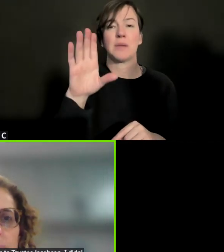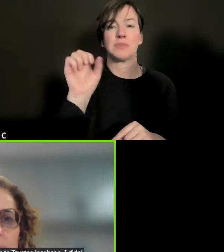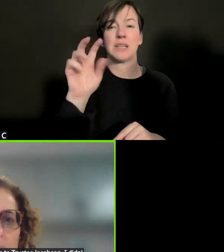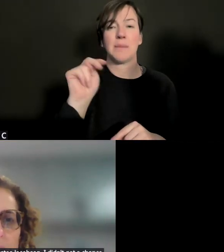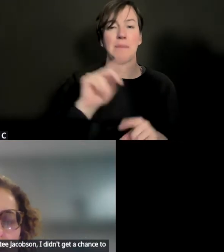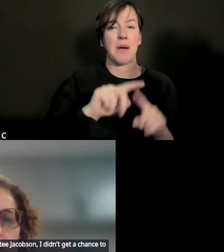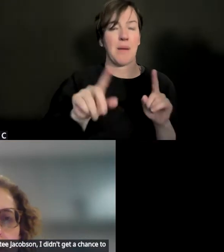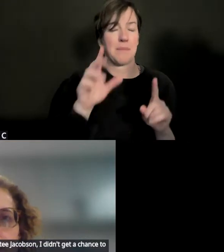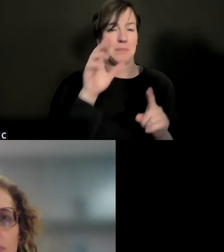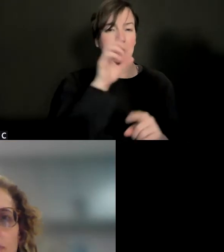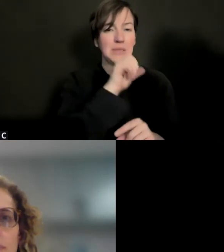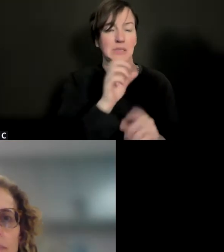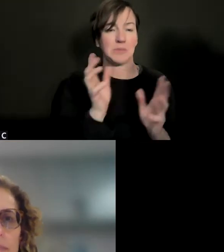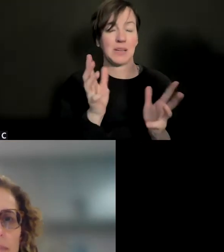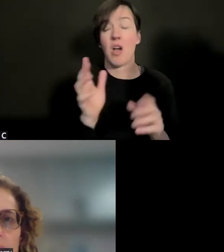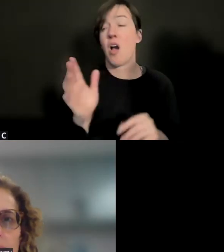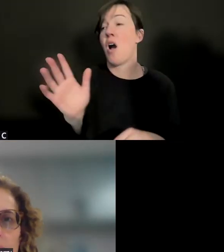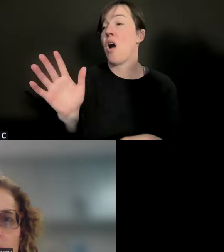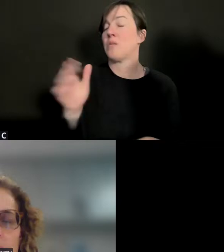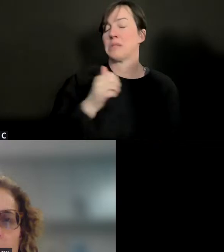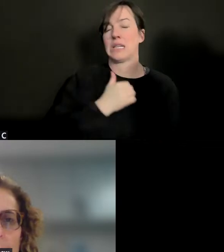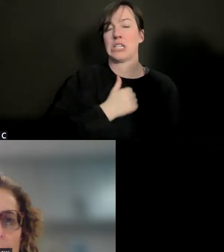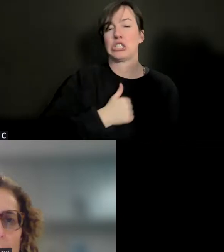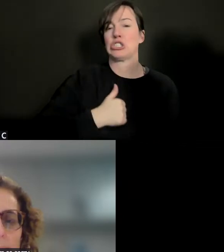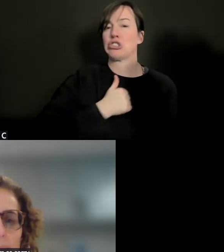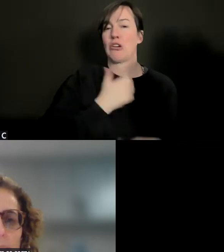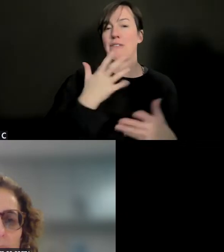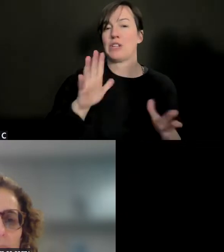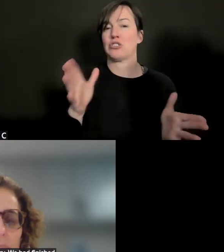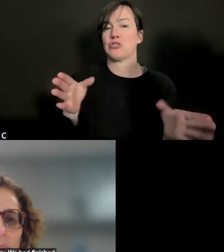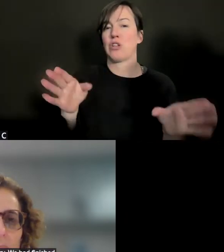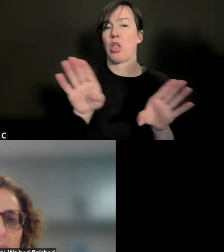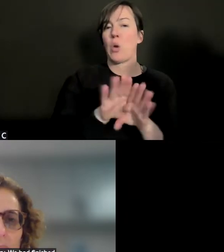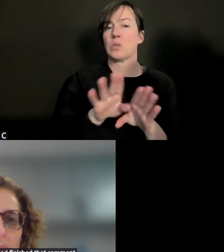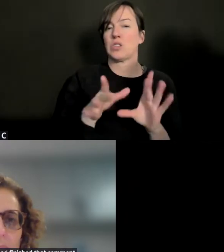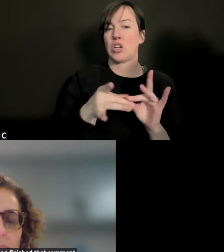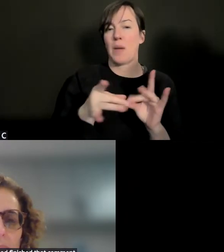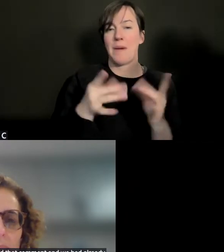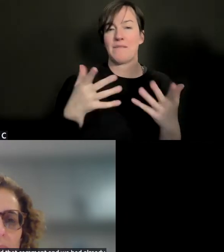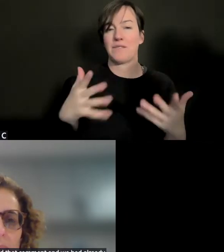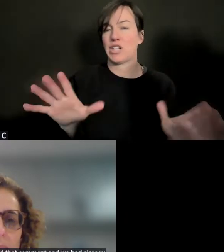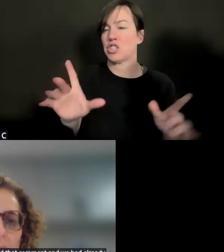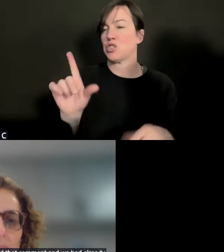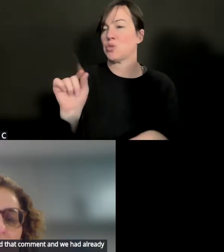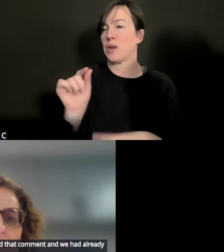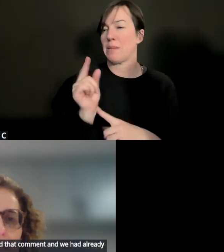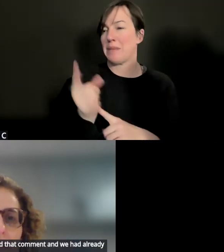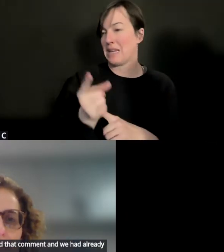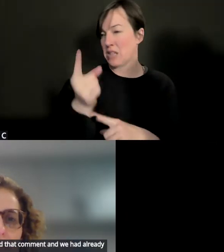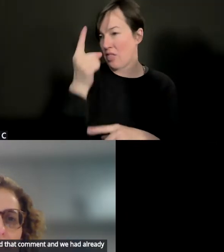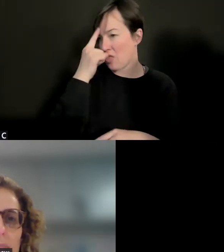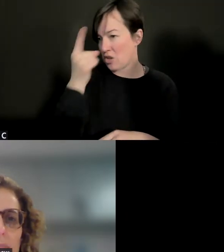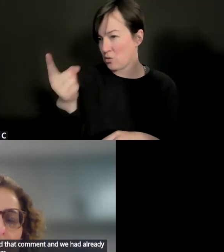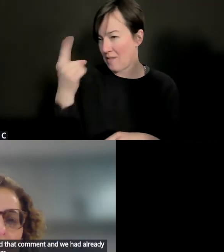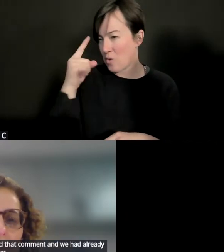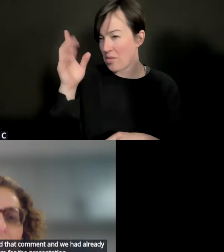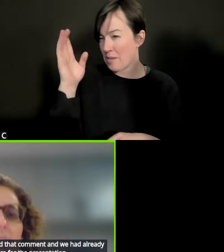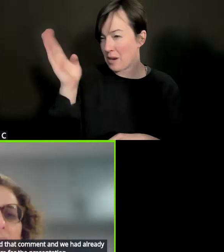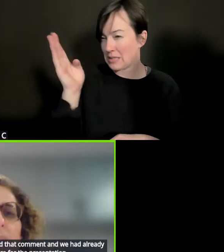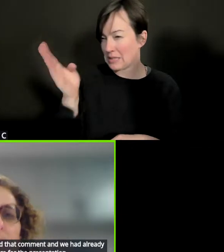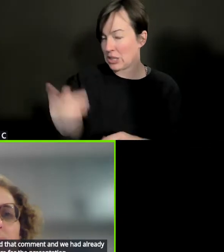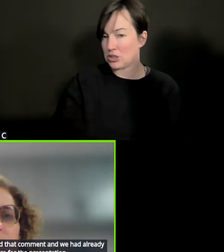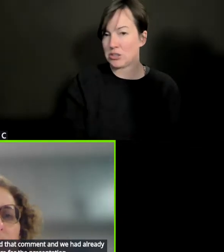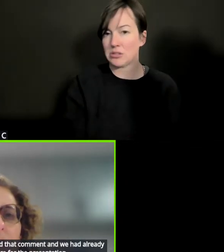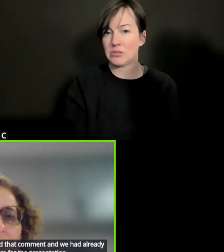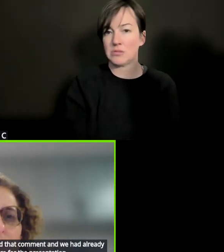before. Oh, I'm sorry, I'm so sorry. We had finished that comment and we had already finished our 20 minutes. I thought you were for the presentation. I